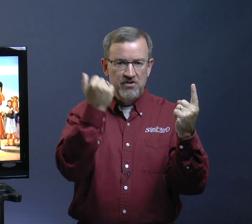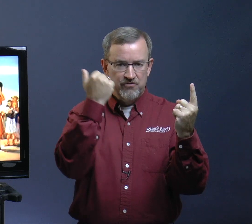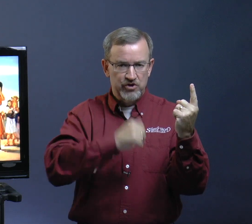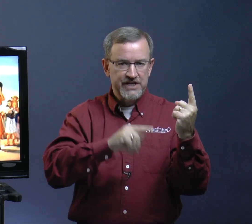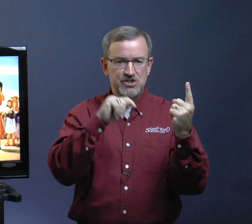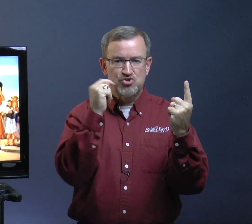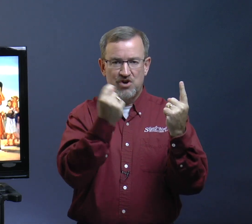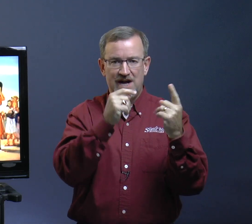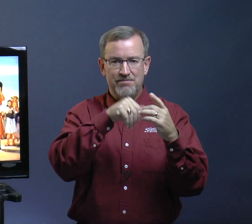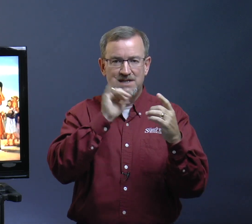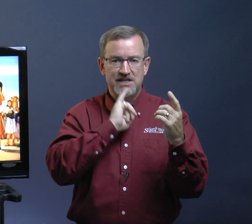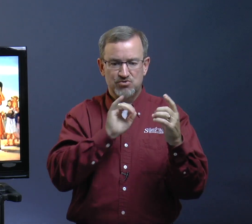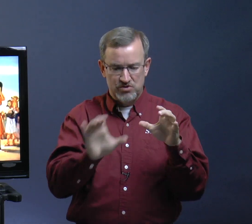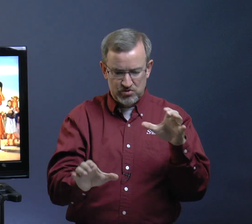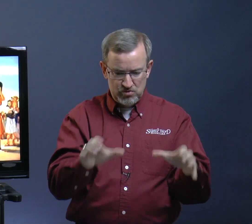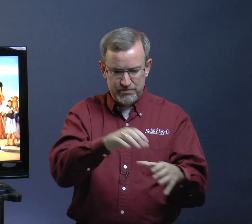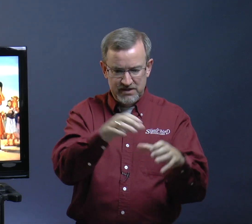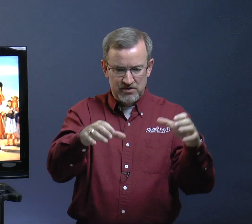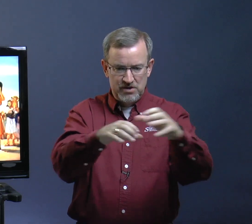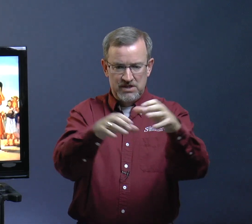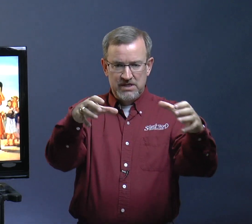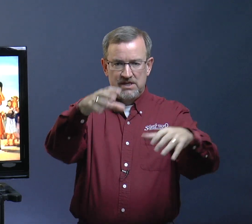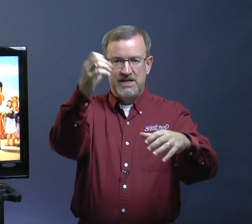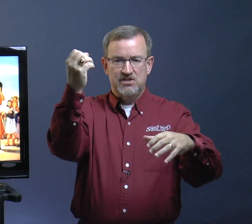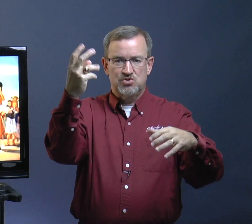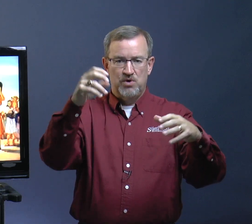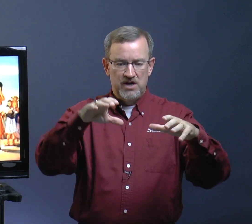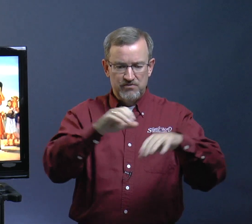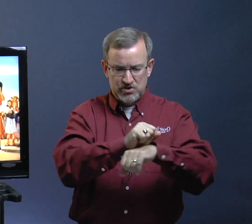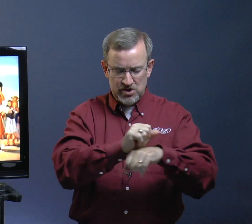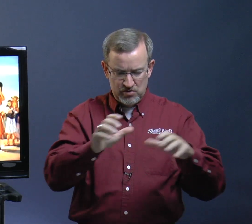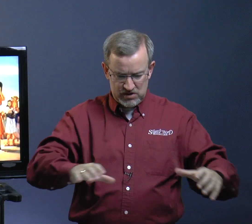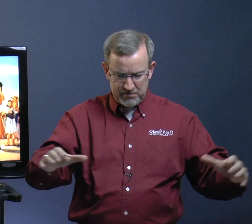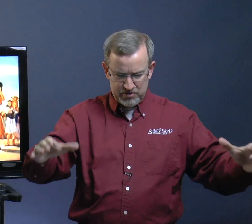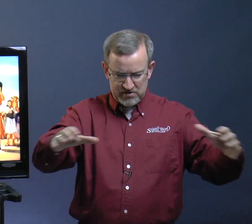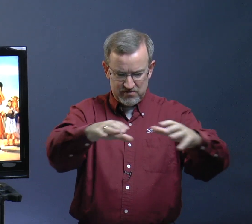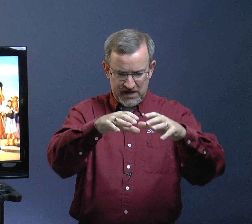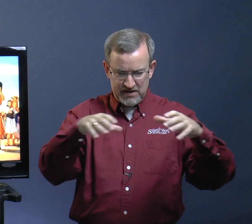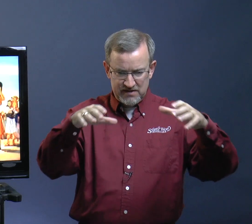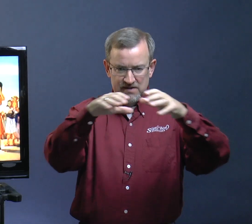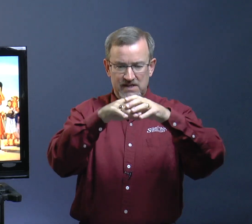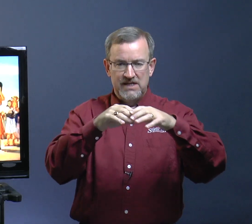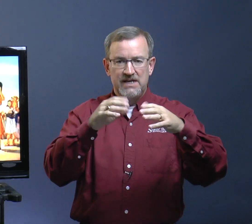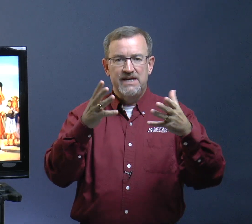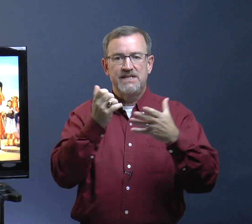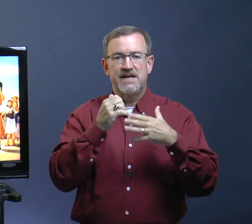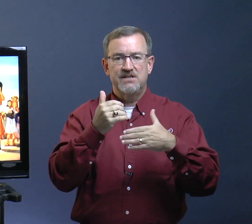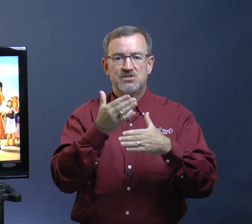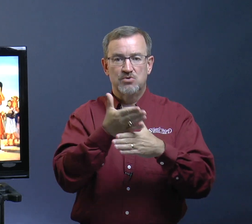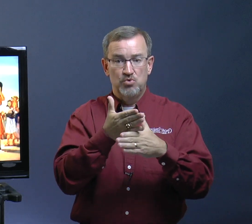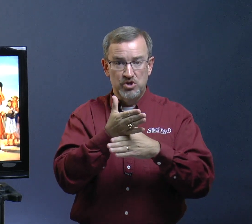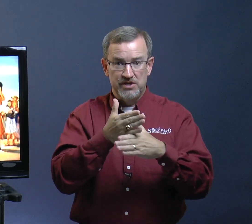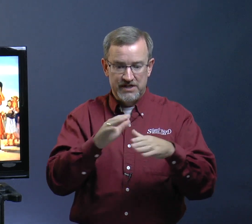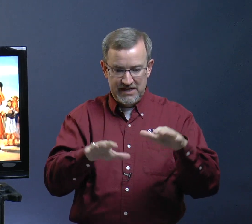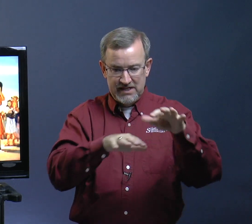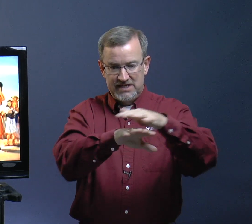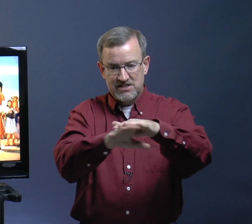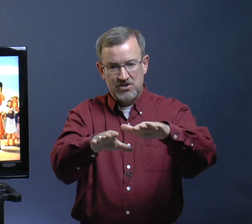for each tribe in Israel to build. He has 12 stones he puts around. He takes the wood and he lays it on